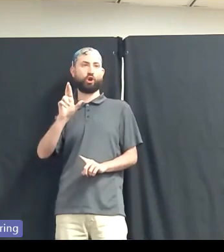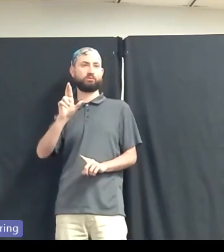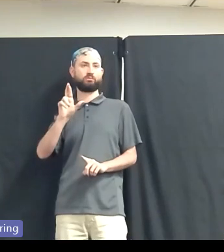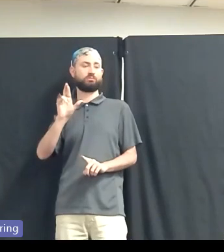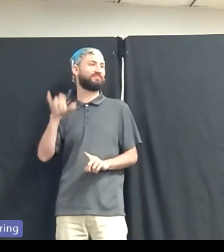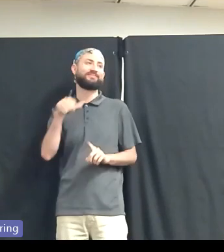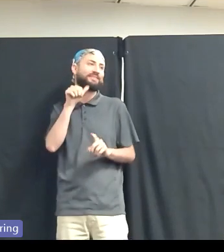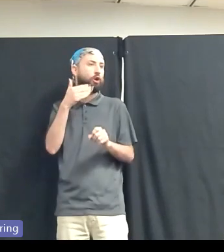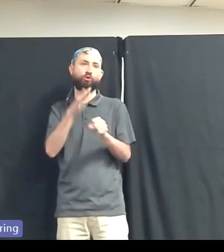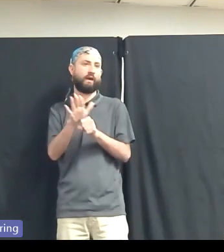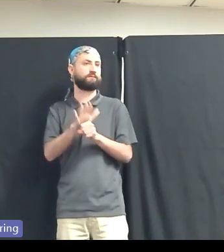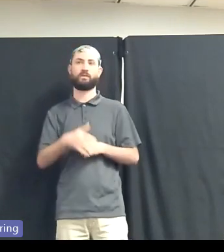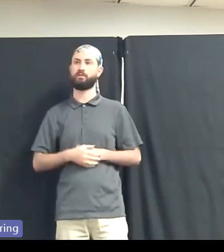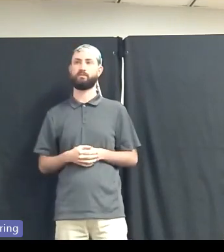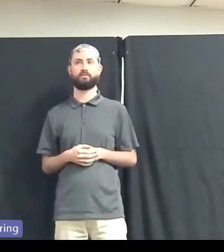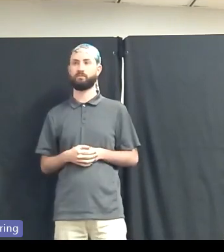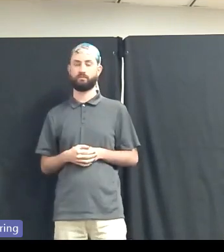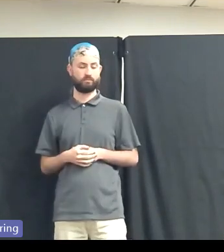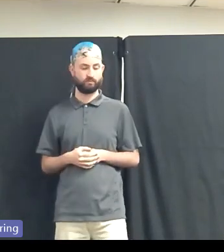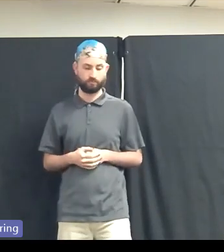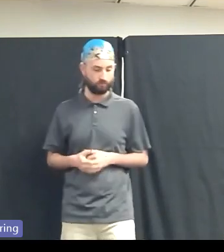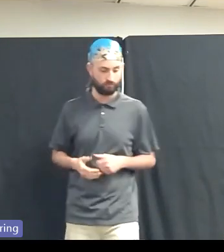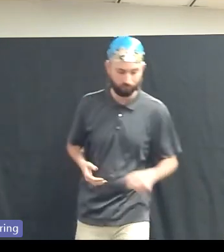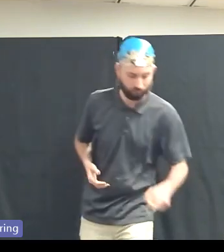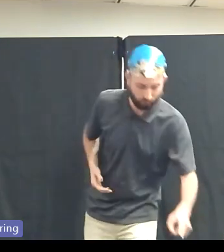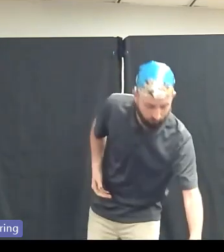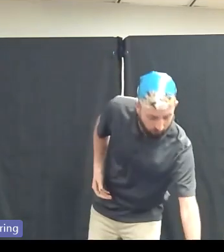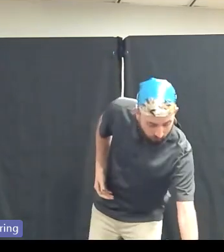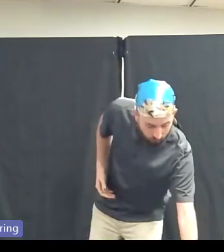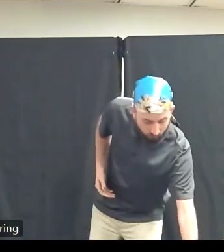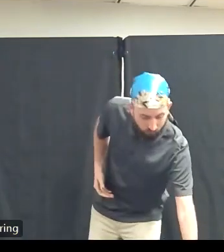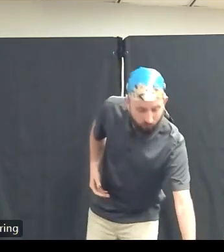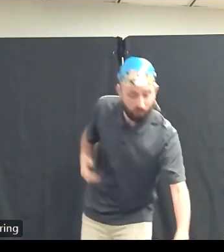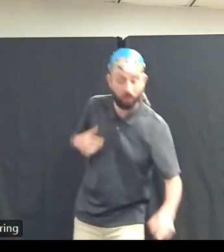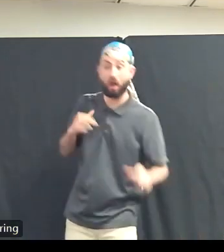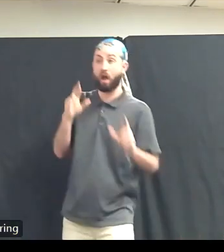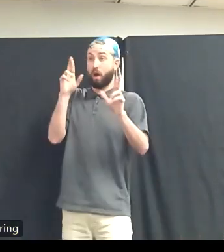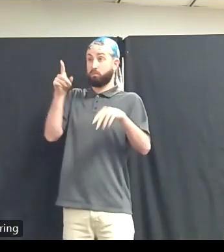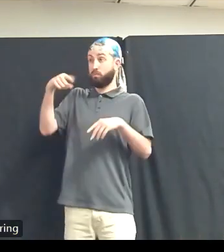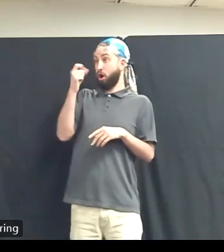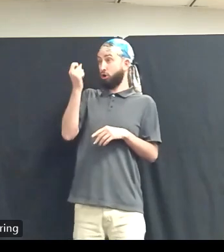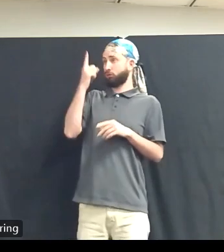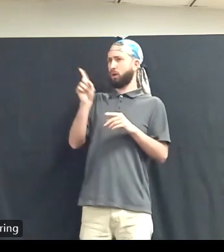Not the dorm RAs that know CPR. I'm sorry, that's not good enough.